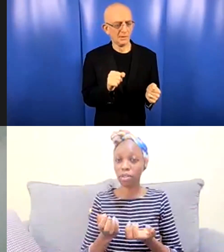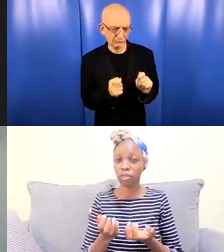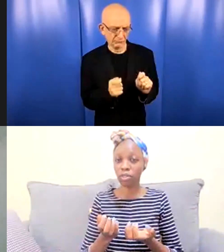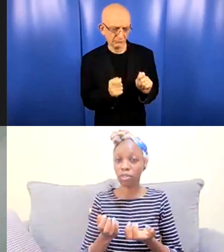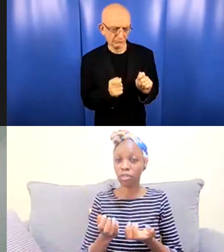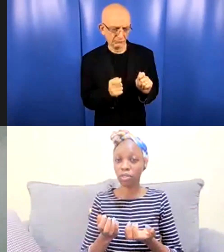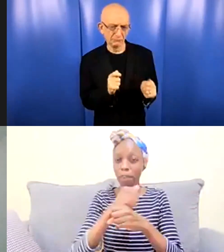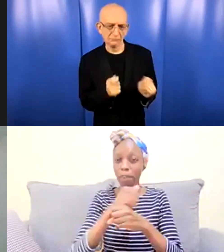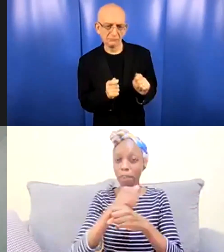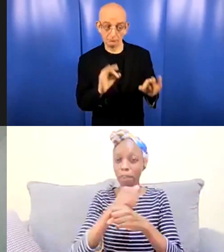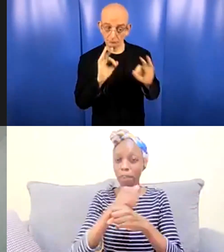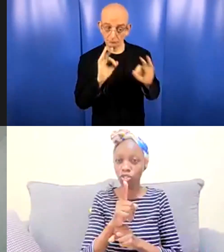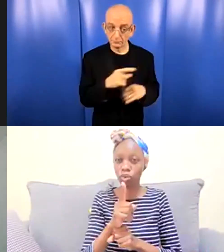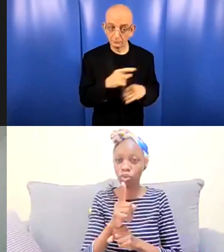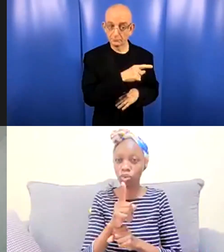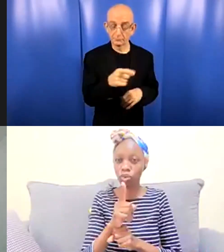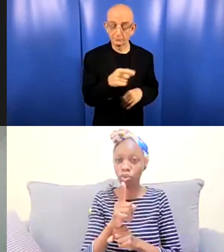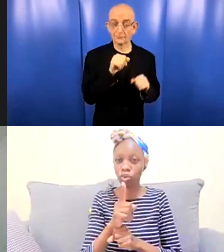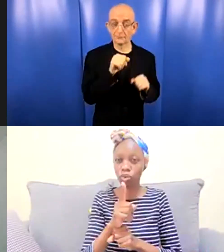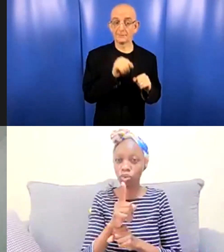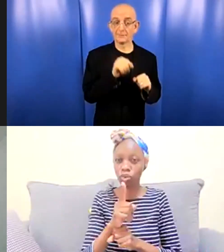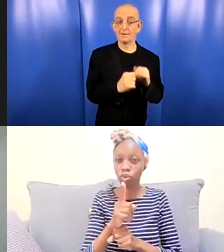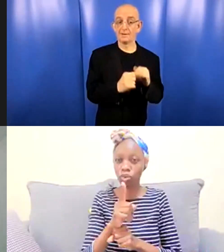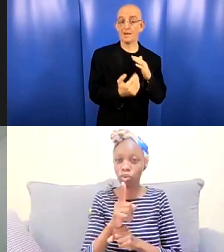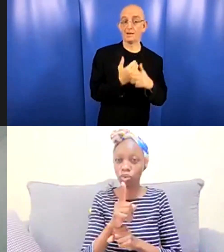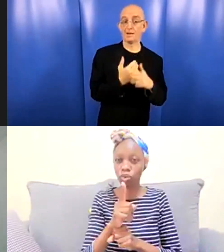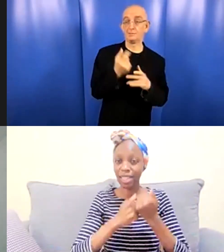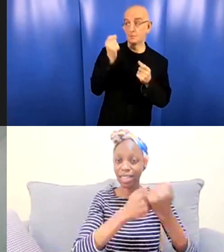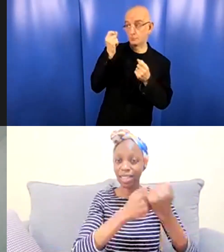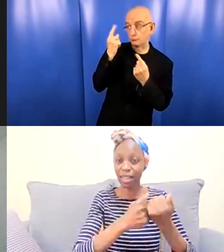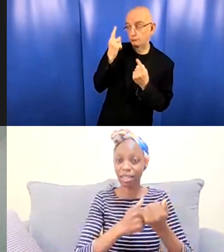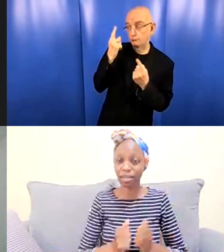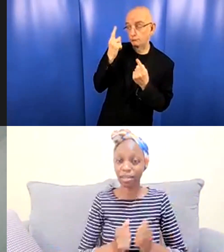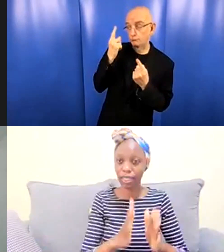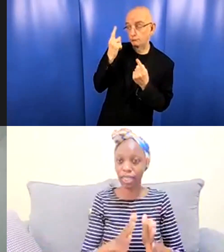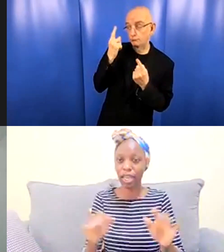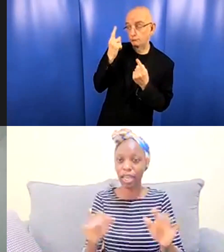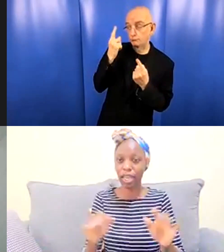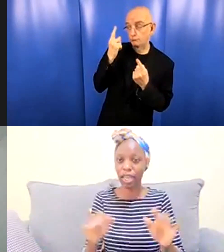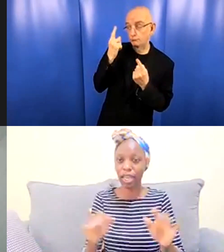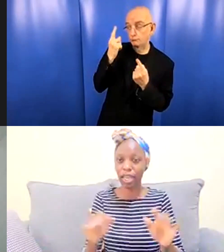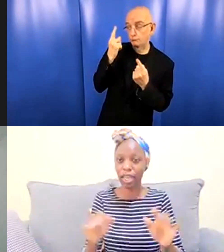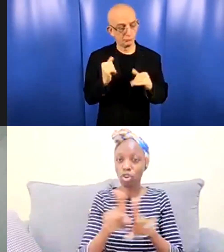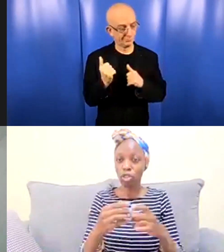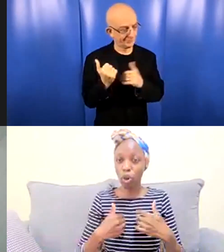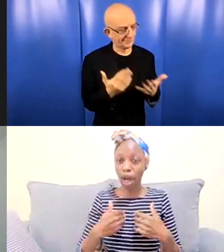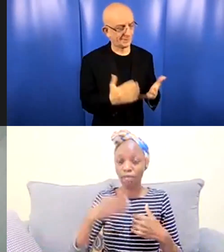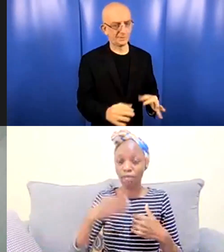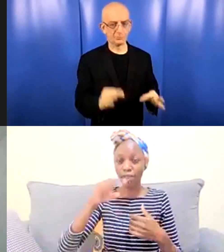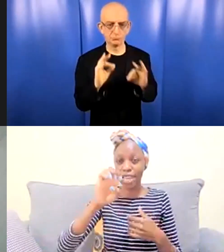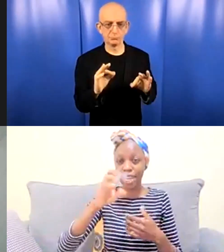training of facilitators, training of e-learning